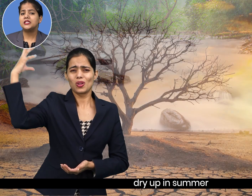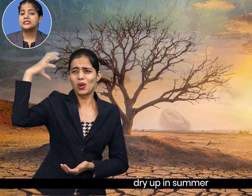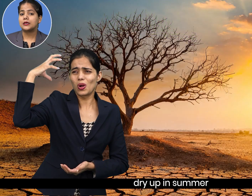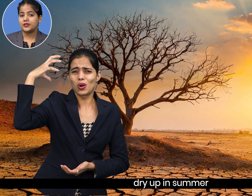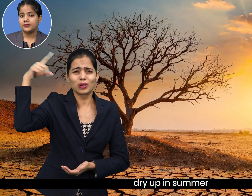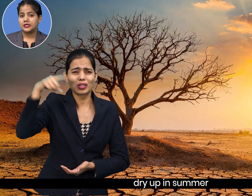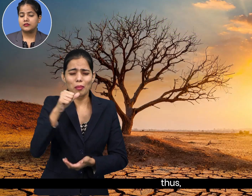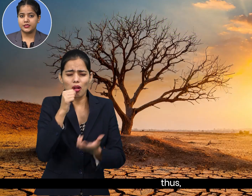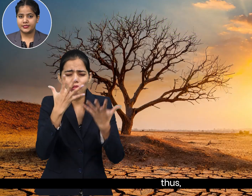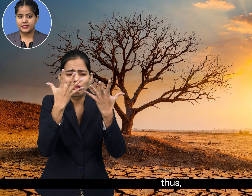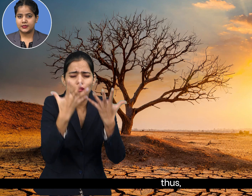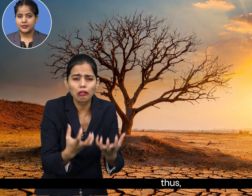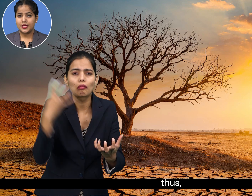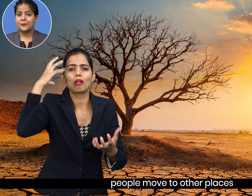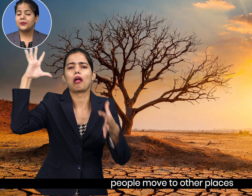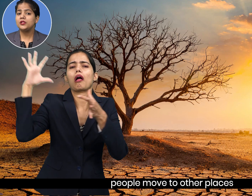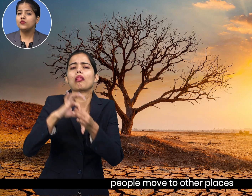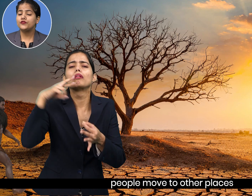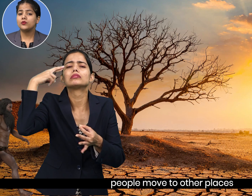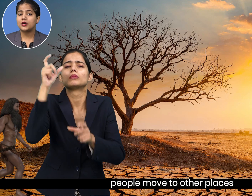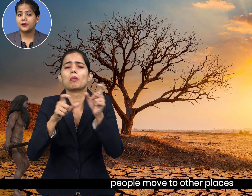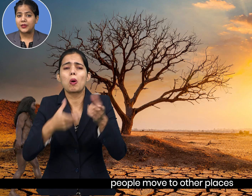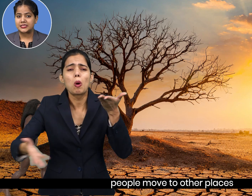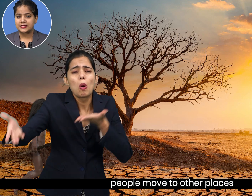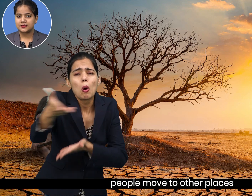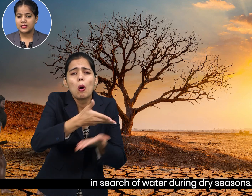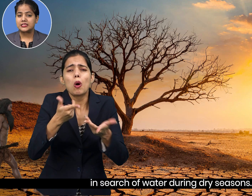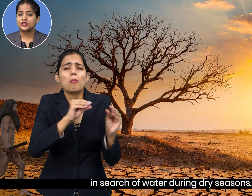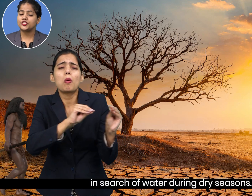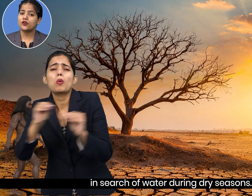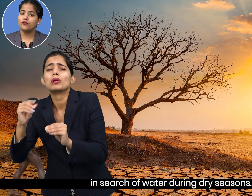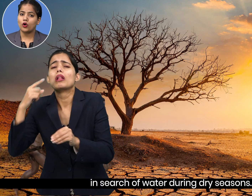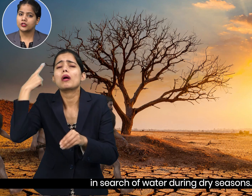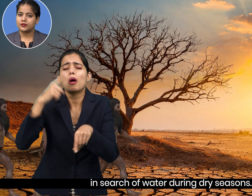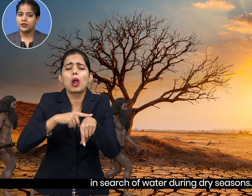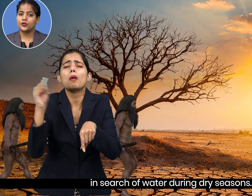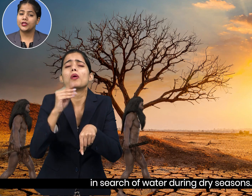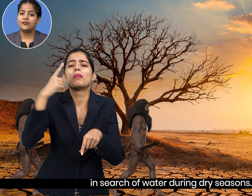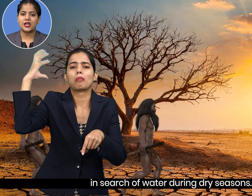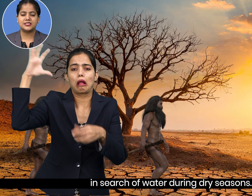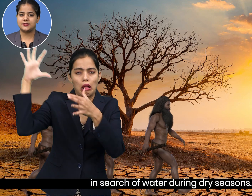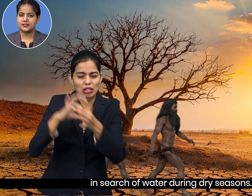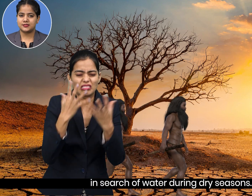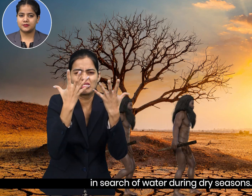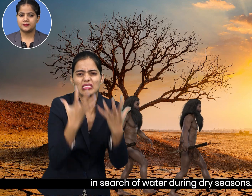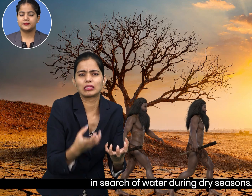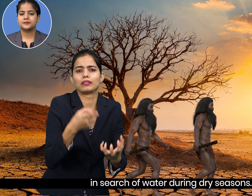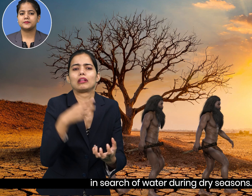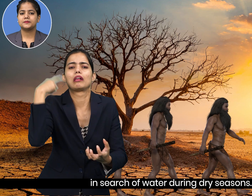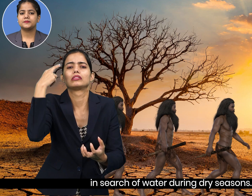dry up in summer, thus people move to other places in search of water during dry